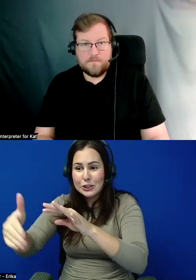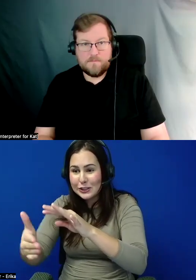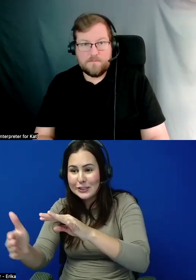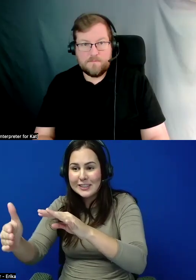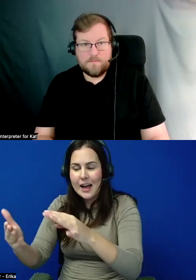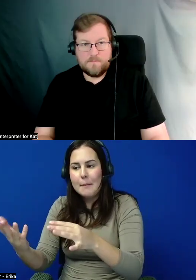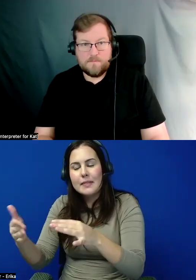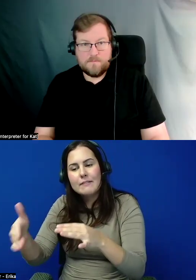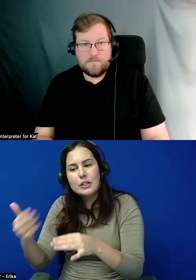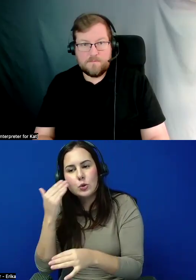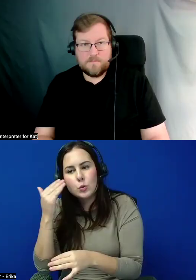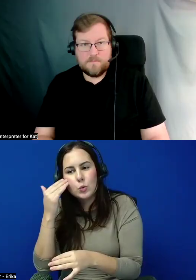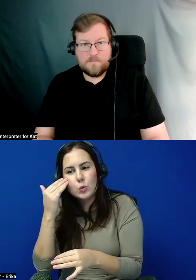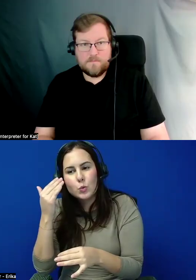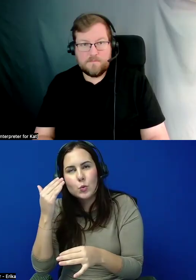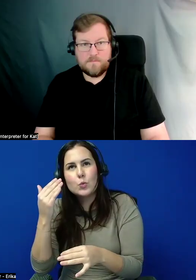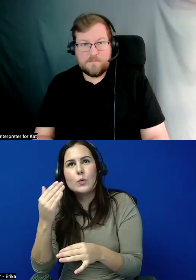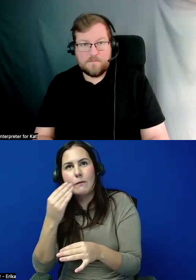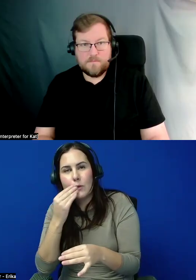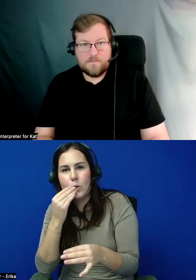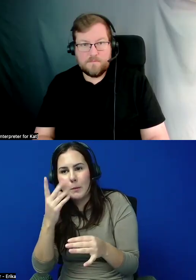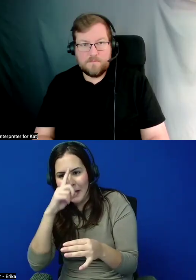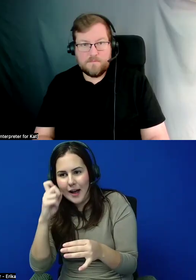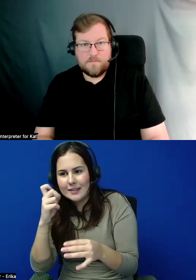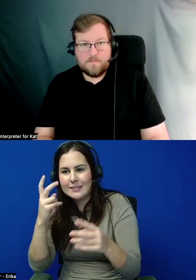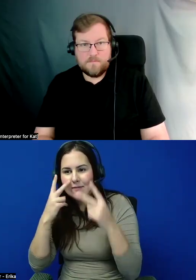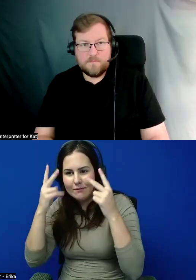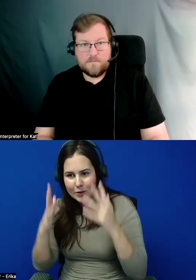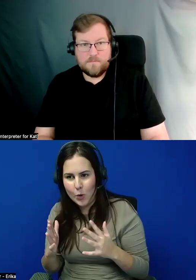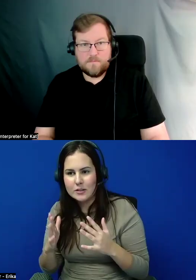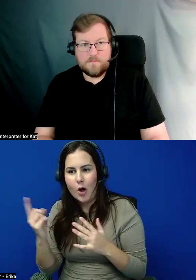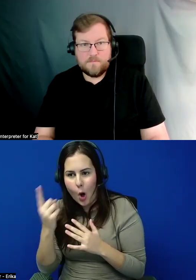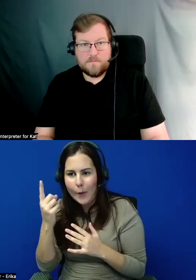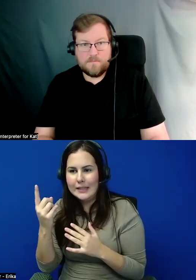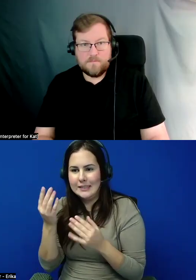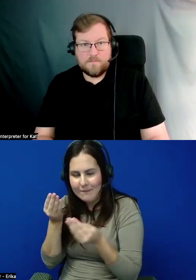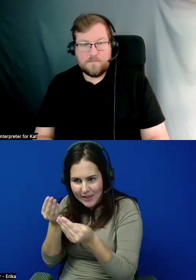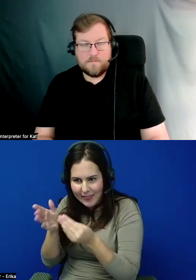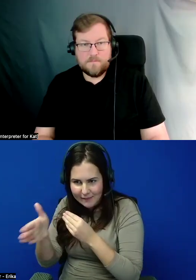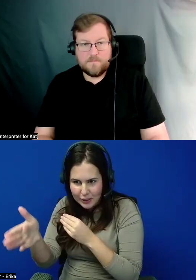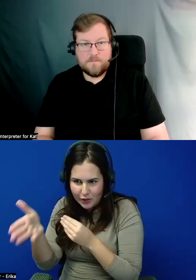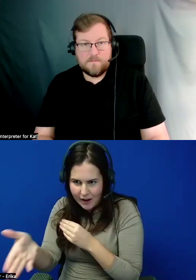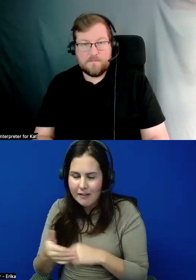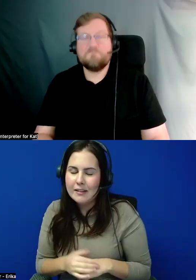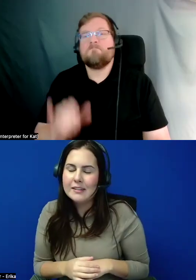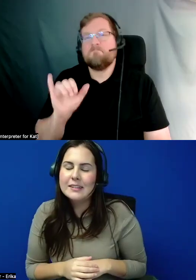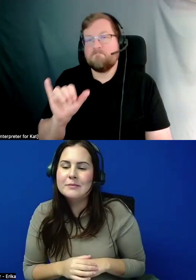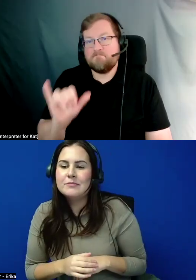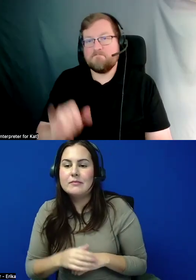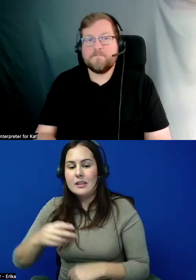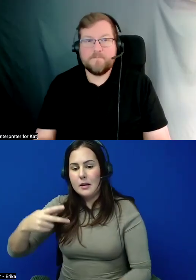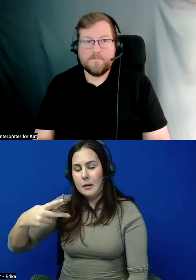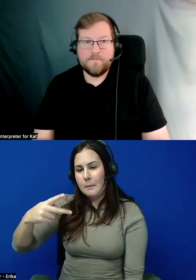so if you like made a gesture like you were going to throw food, it would go, Right. and so we did that and shot it. And then the